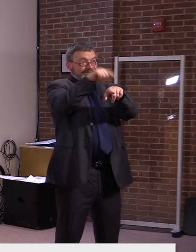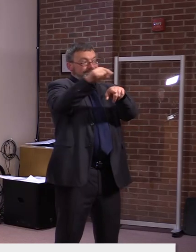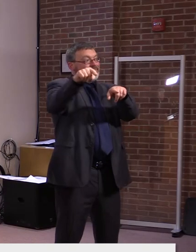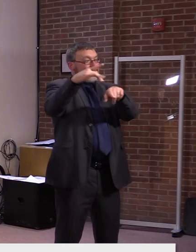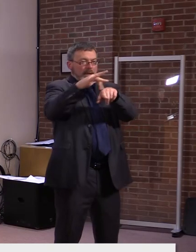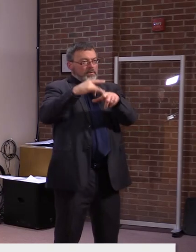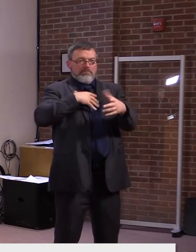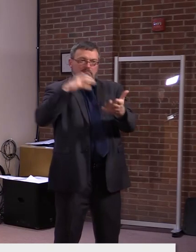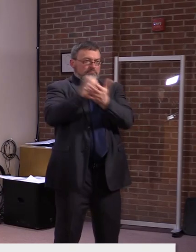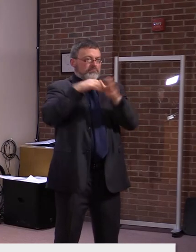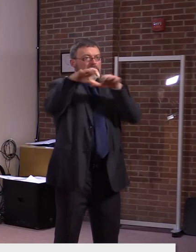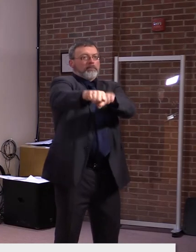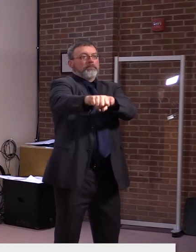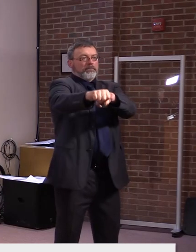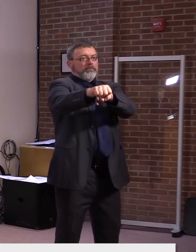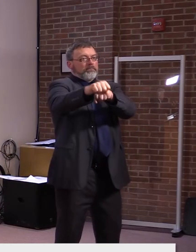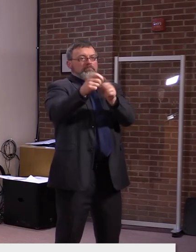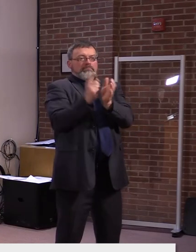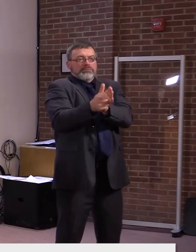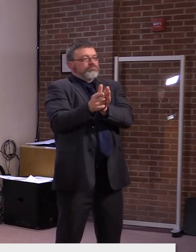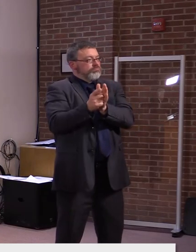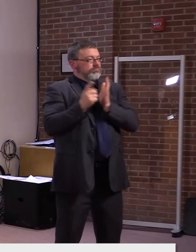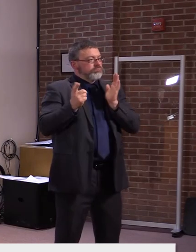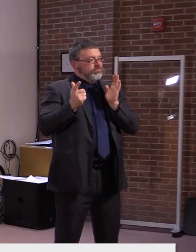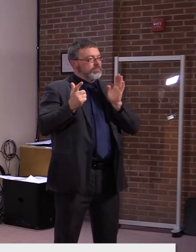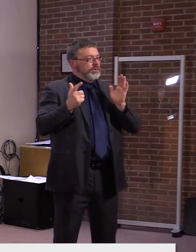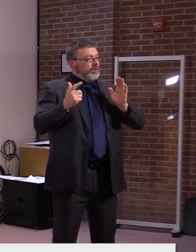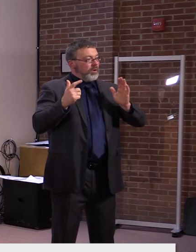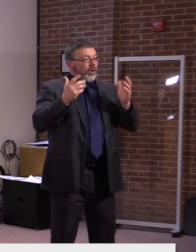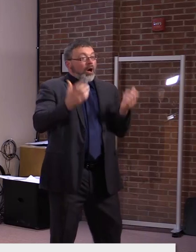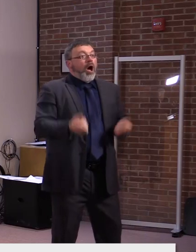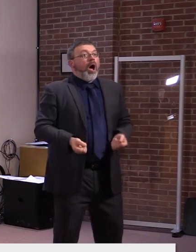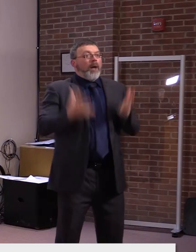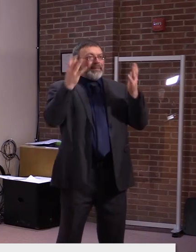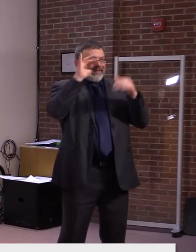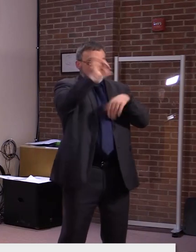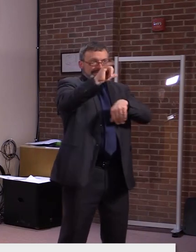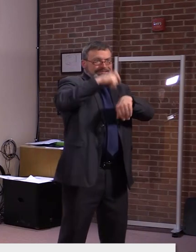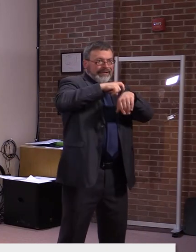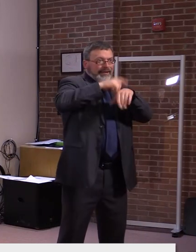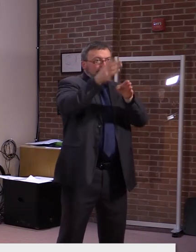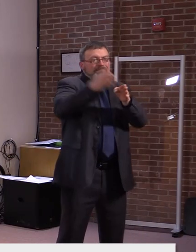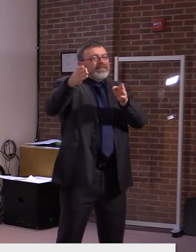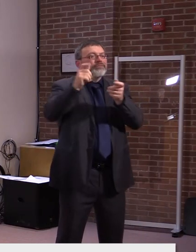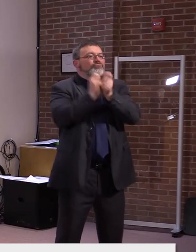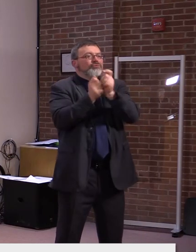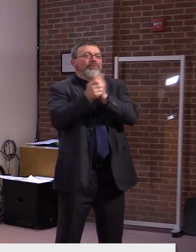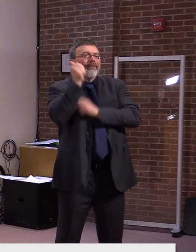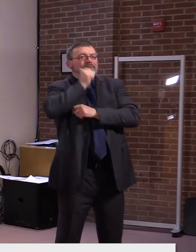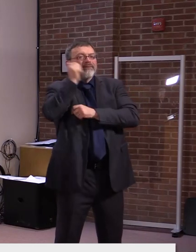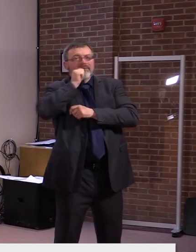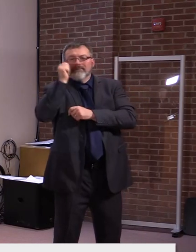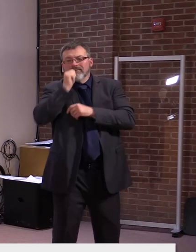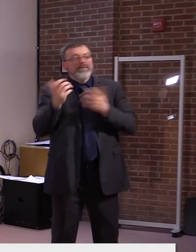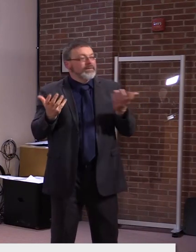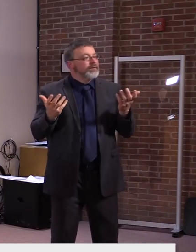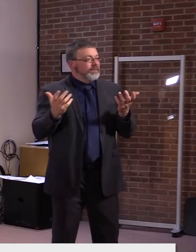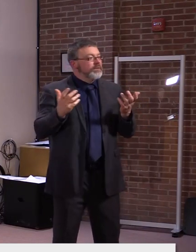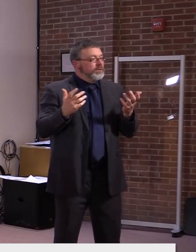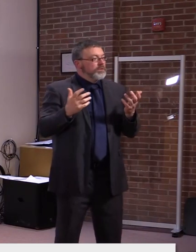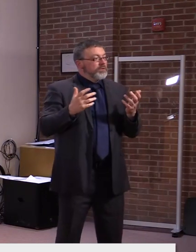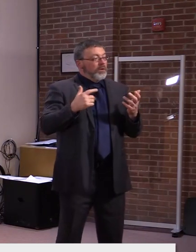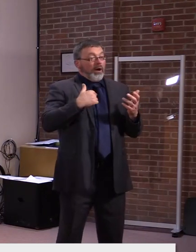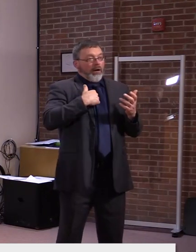those available beds. I don't have a count on what's available right now today. It is general population